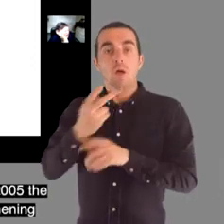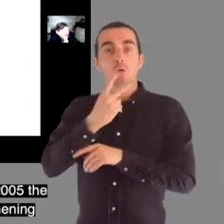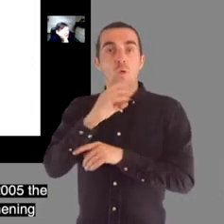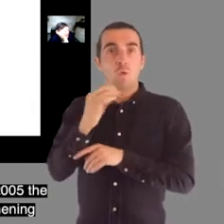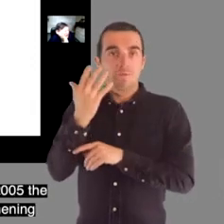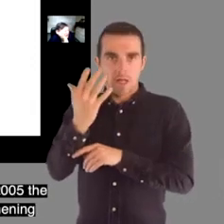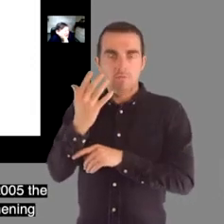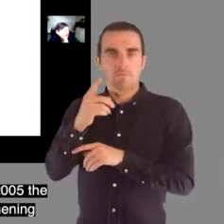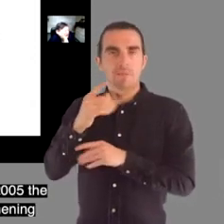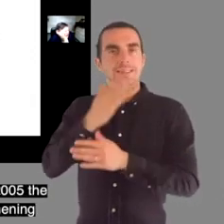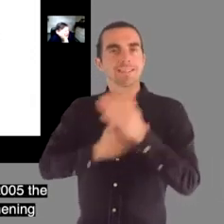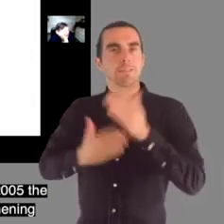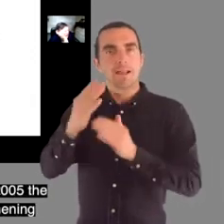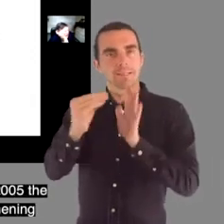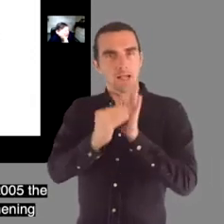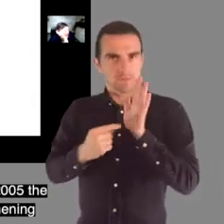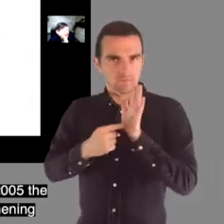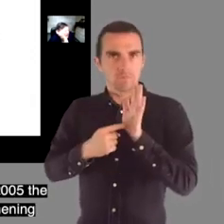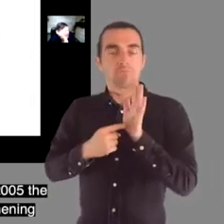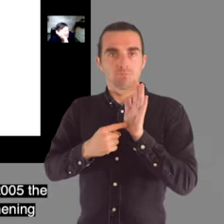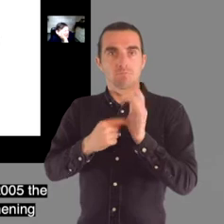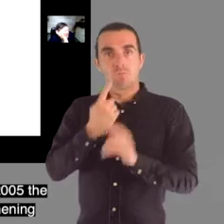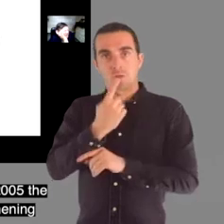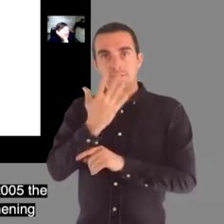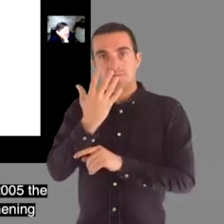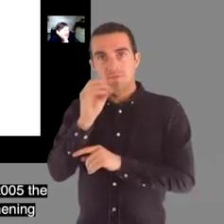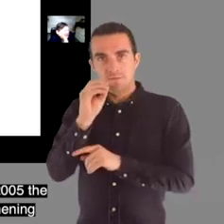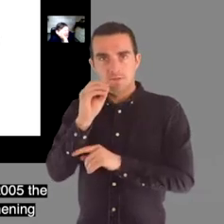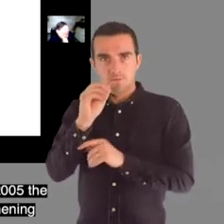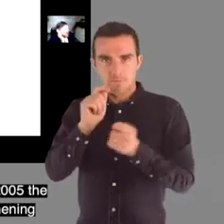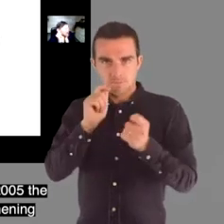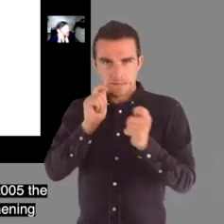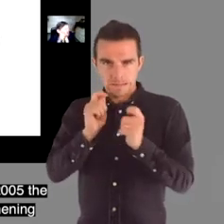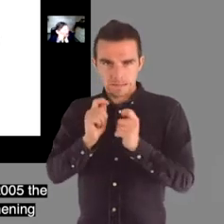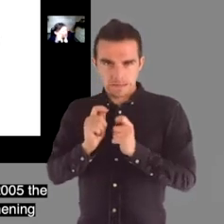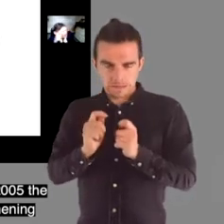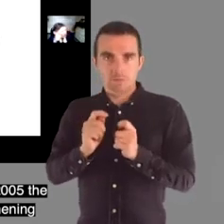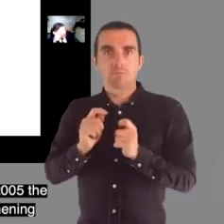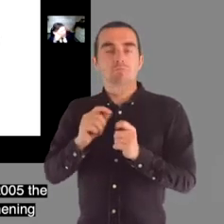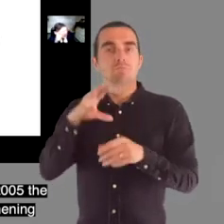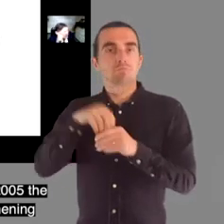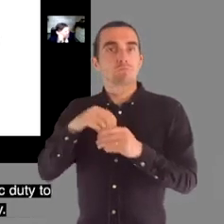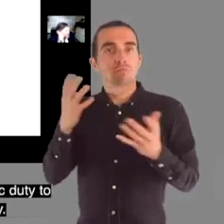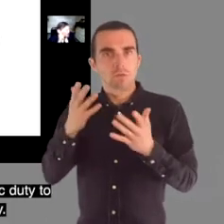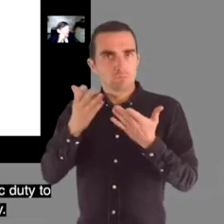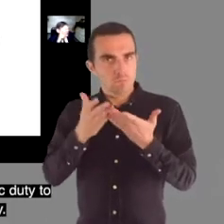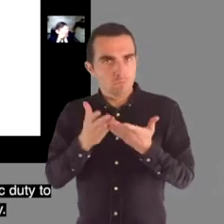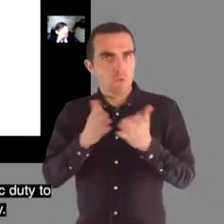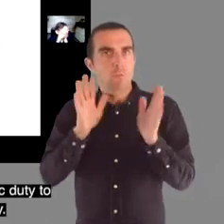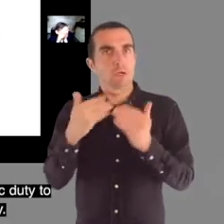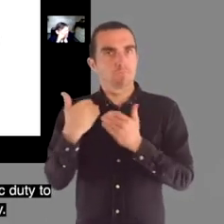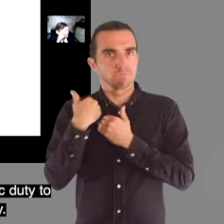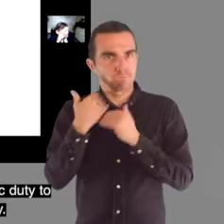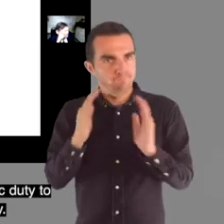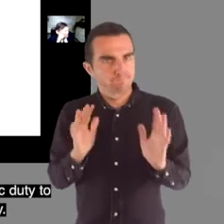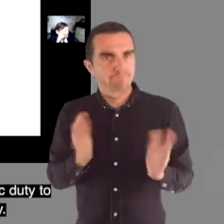educational establishments. In 2005, the Disability Act had 150 strengthening amendments, including the